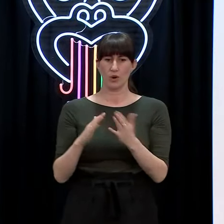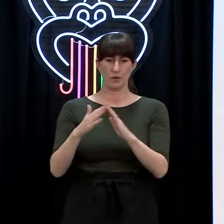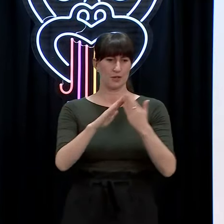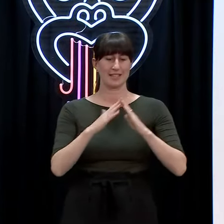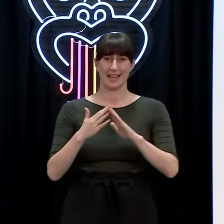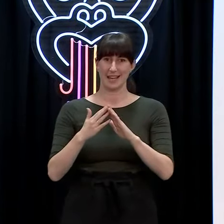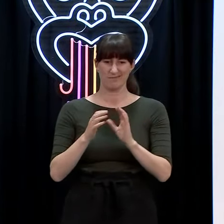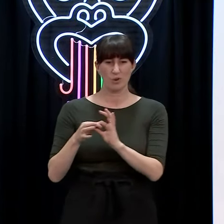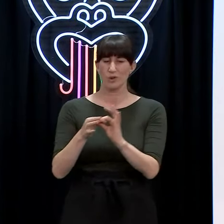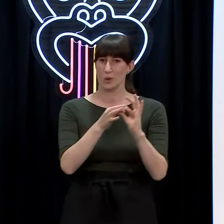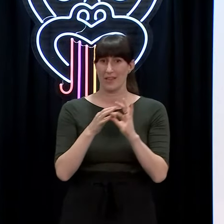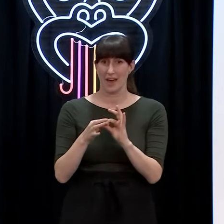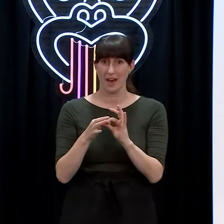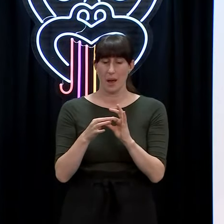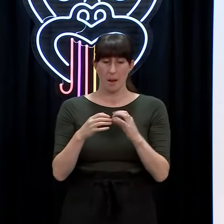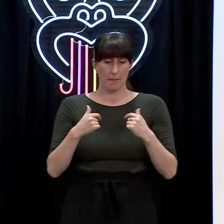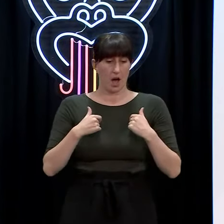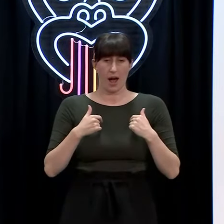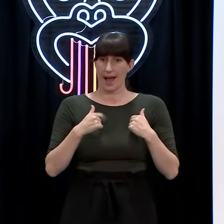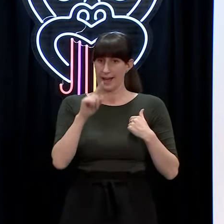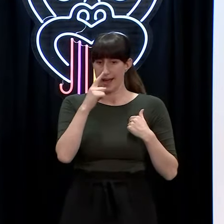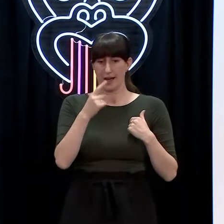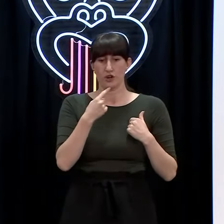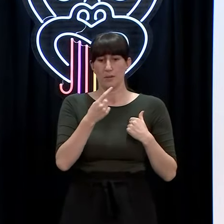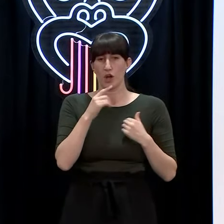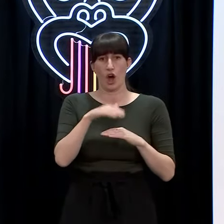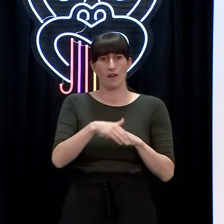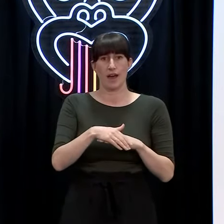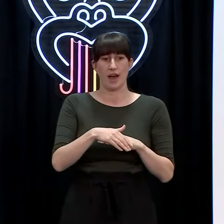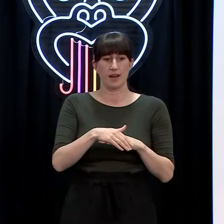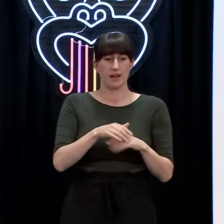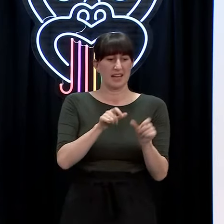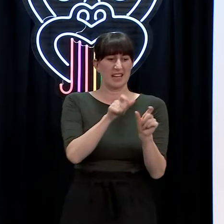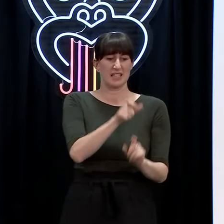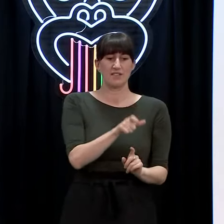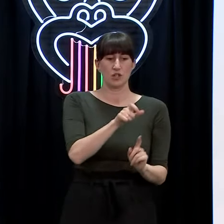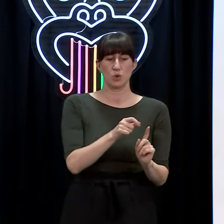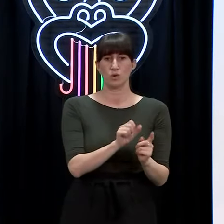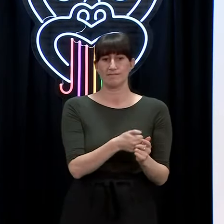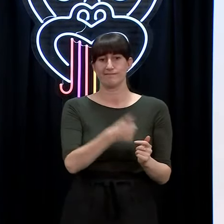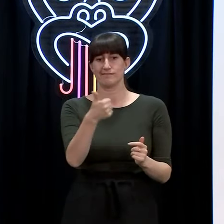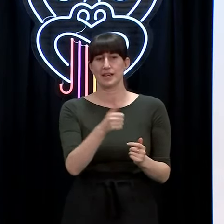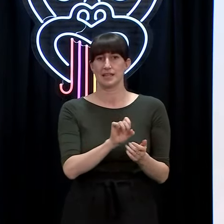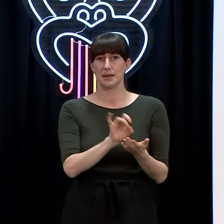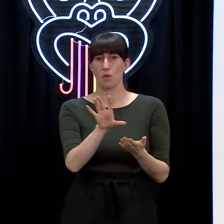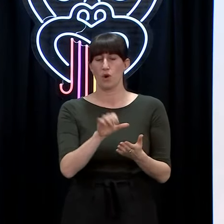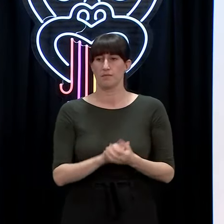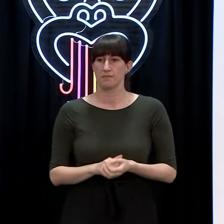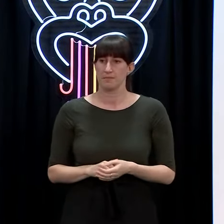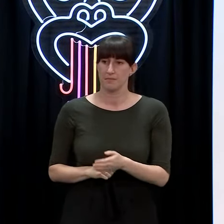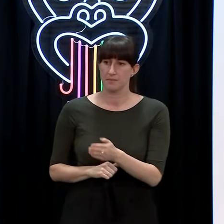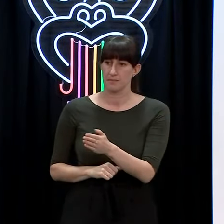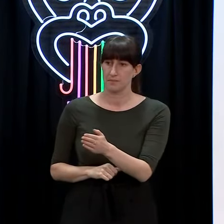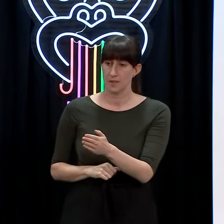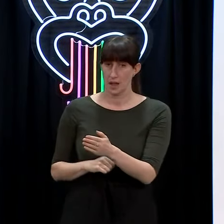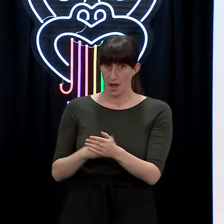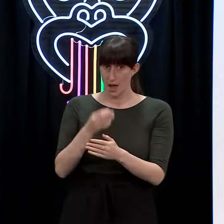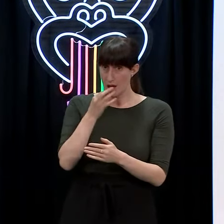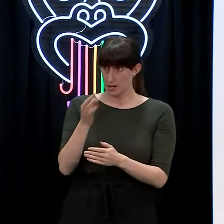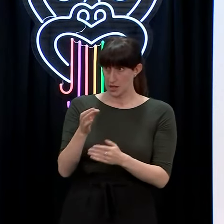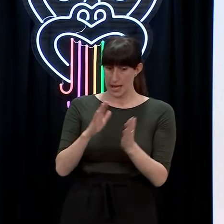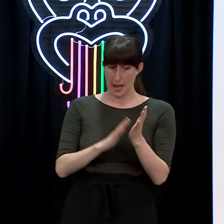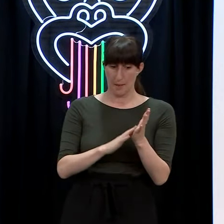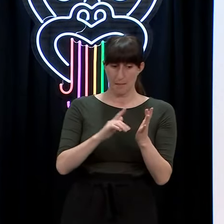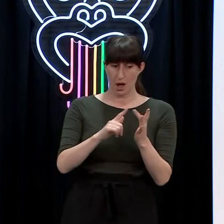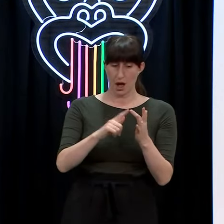of deportations is not one that I'm in a position to comment on, though. Are you confident that on Monday that the MIQ website itself will be able to deal